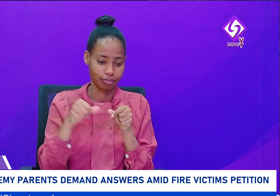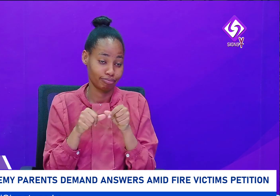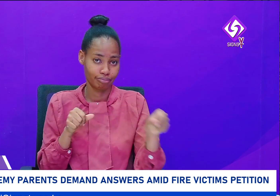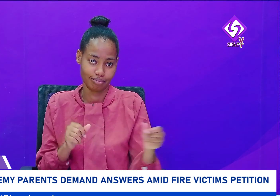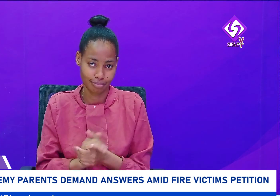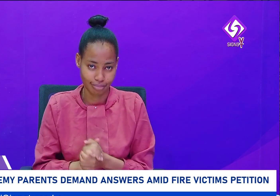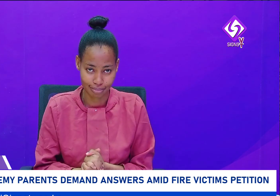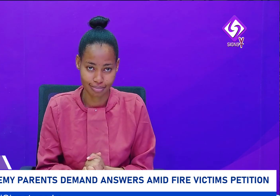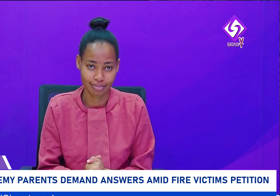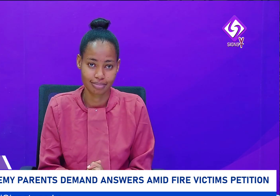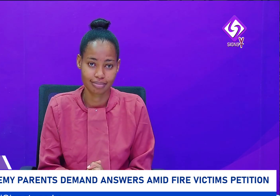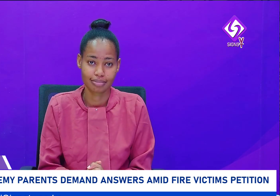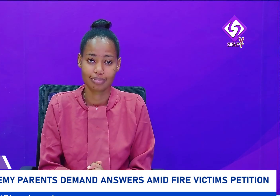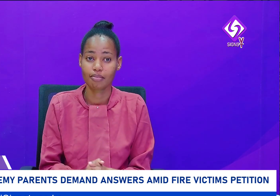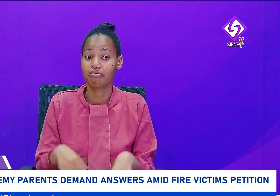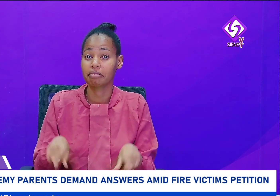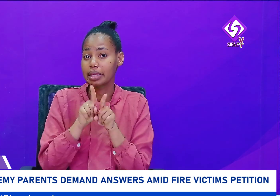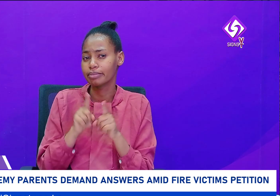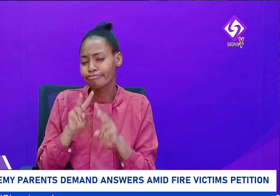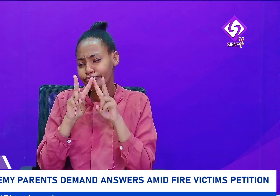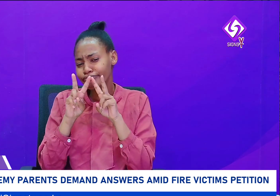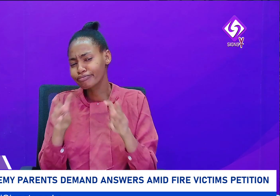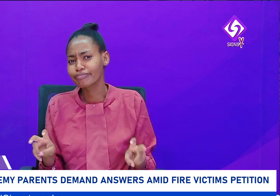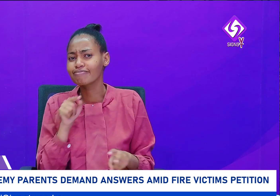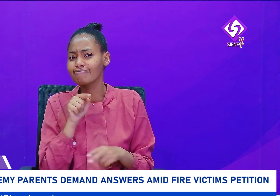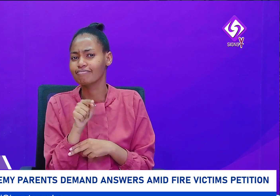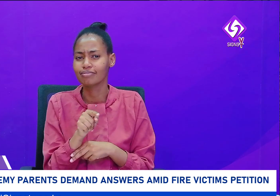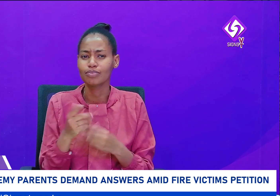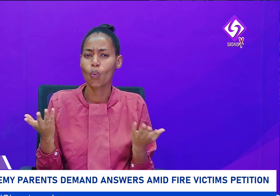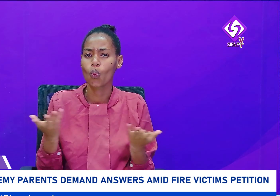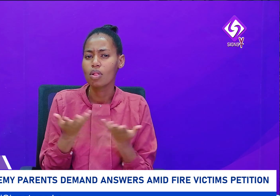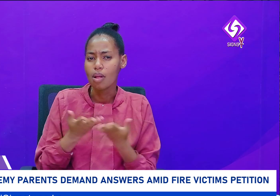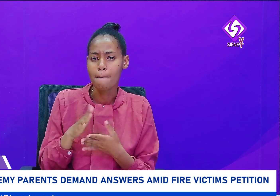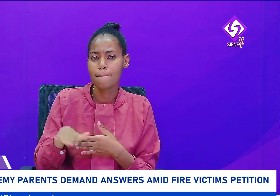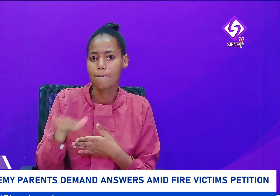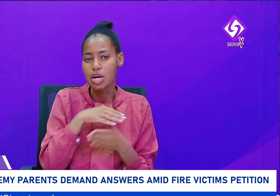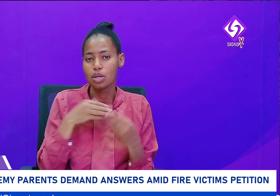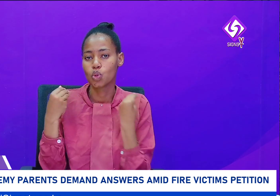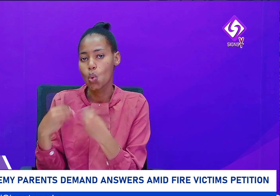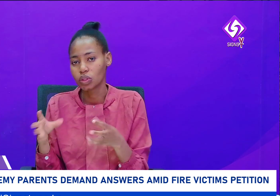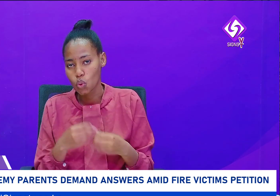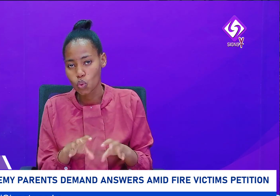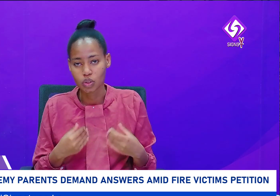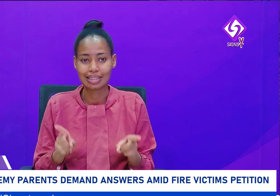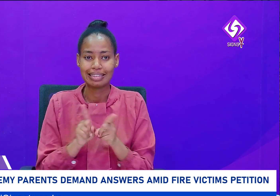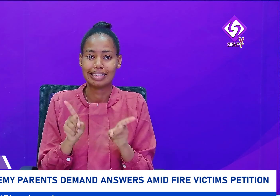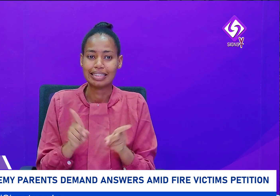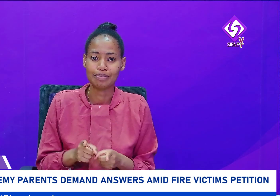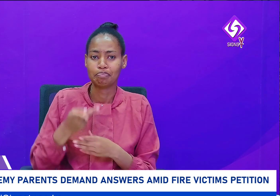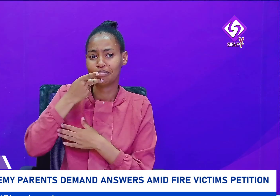transparent. The petition, filed by a group representing those